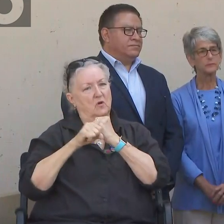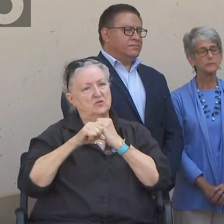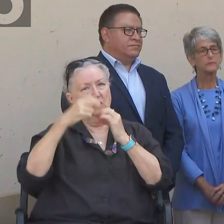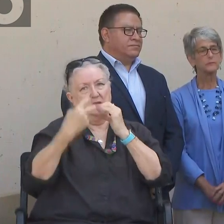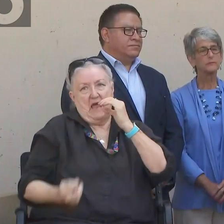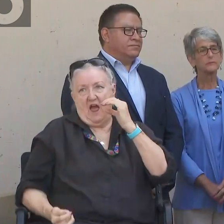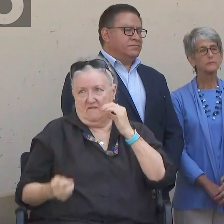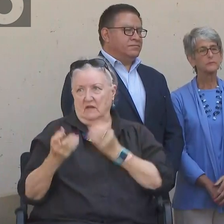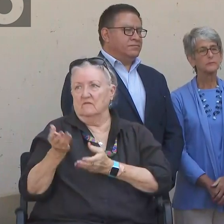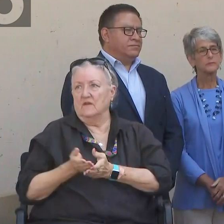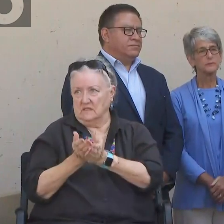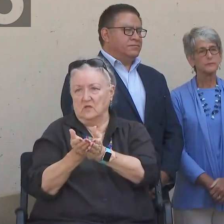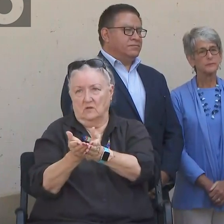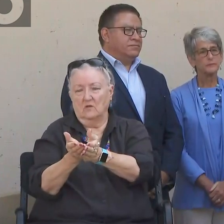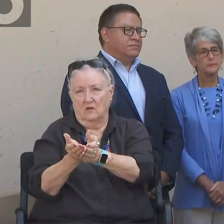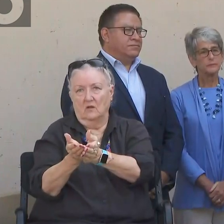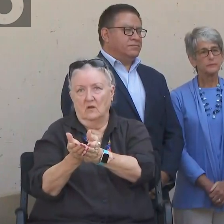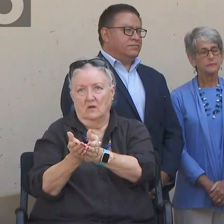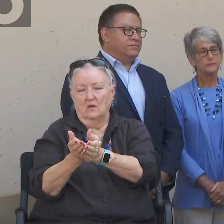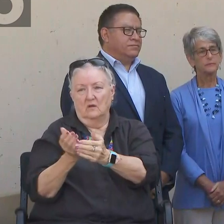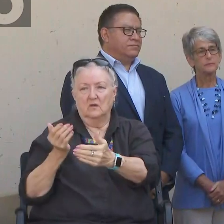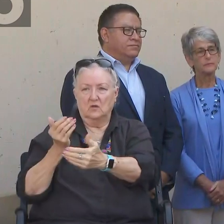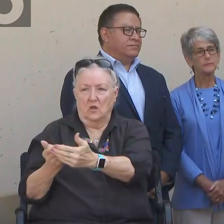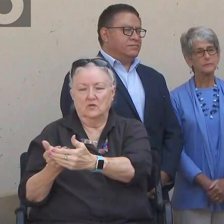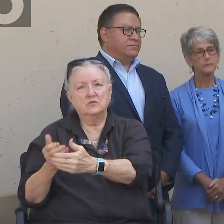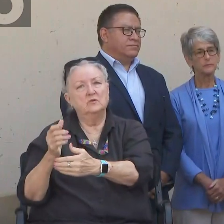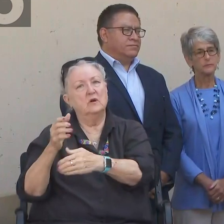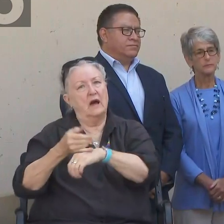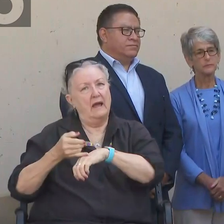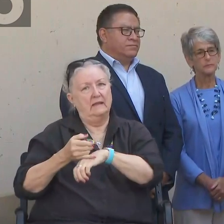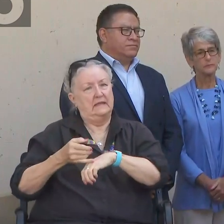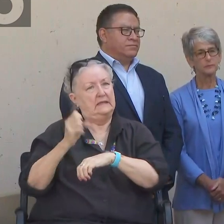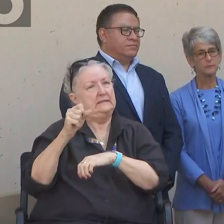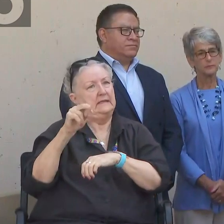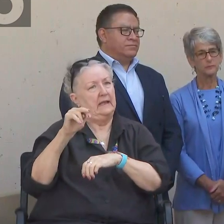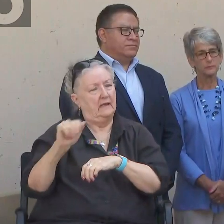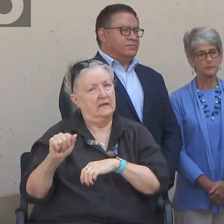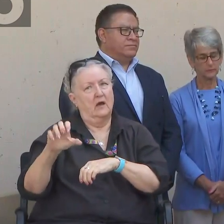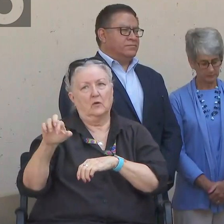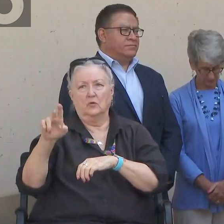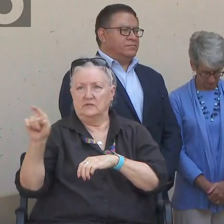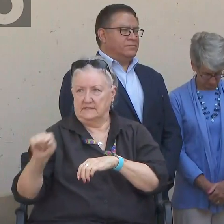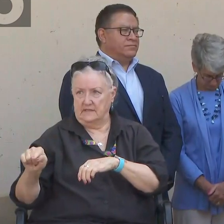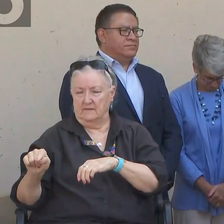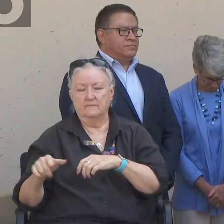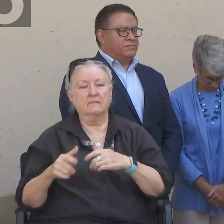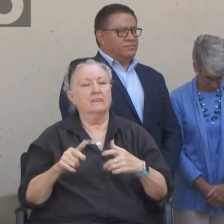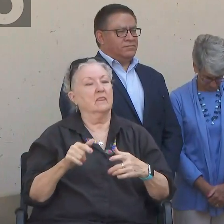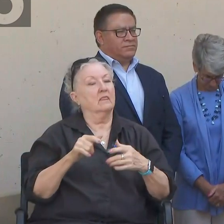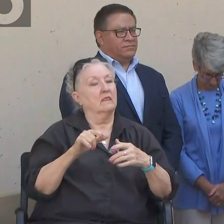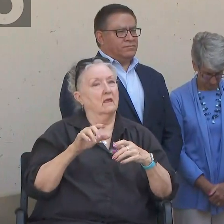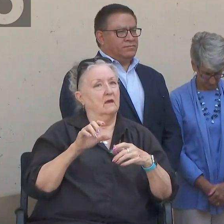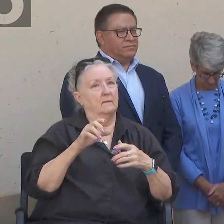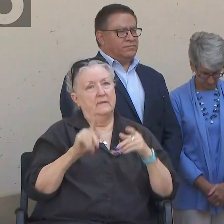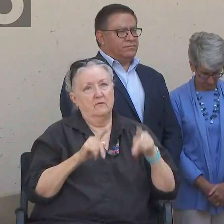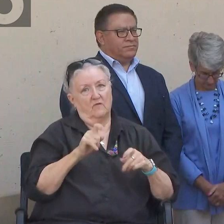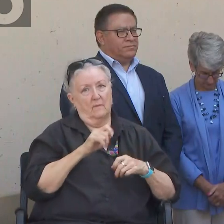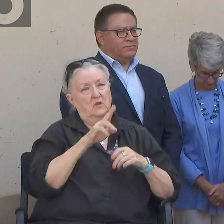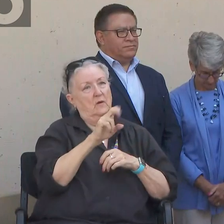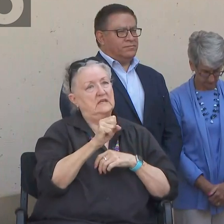vessel that was off the coast of Santa Cruz Island. Crews from the U.S. Coast Guard,